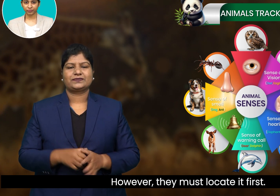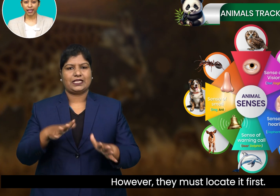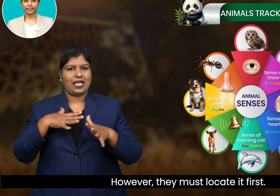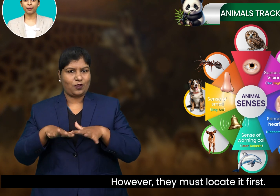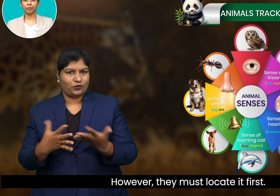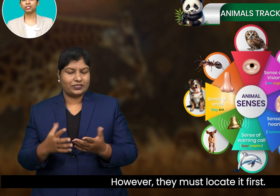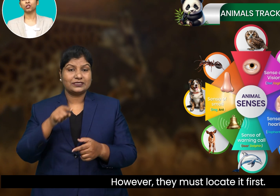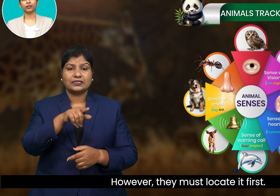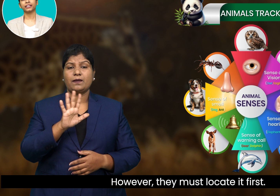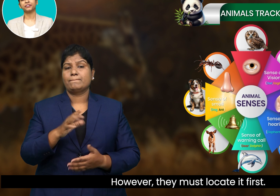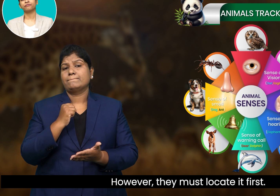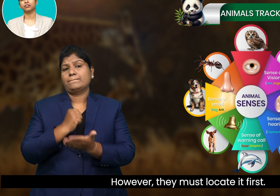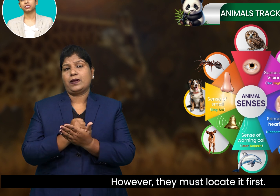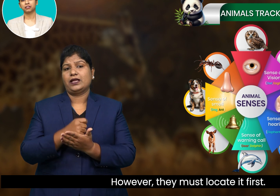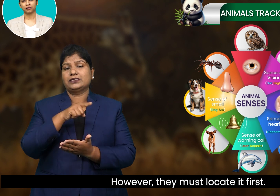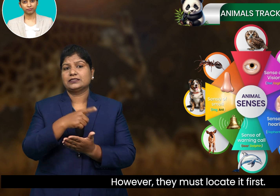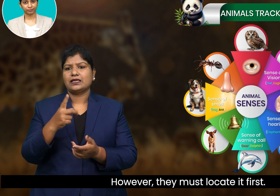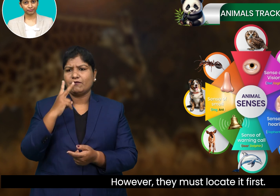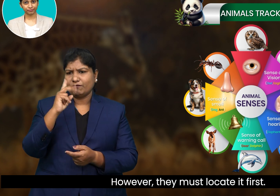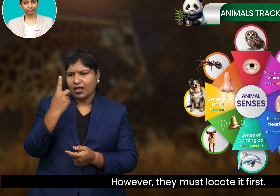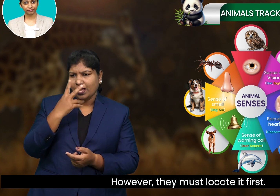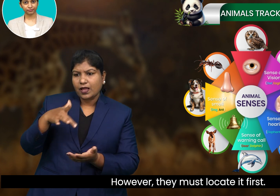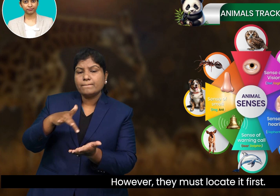However, they must locate it first.